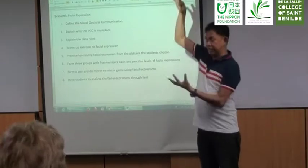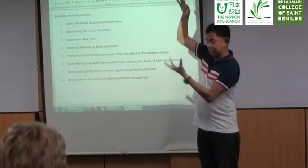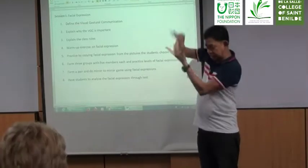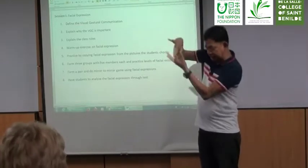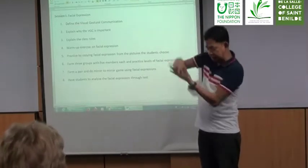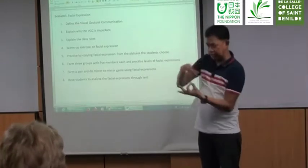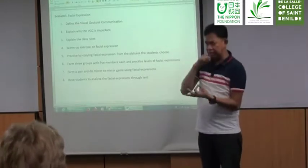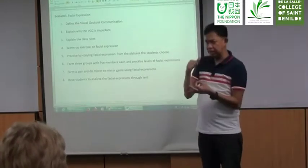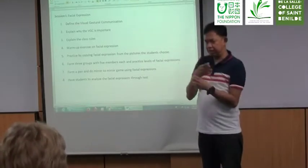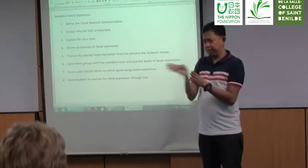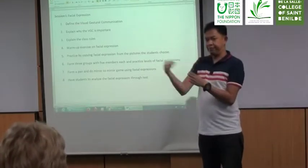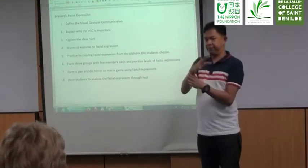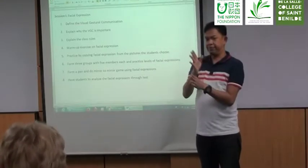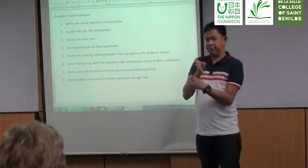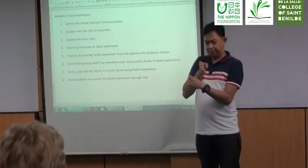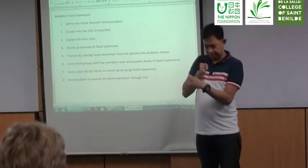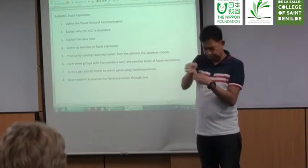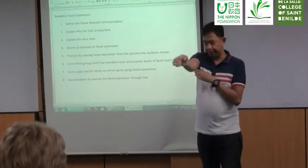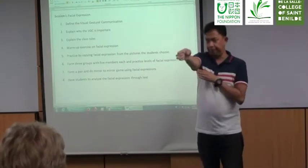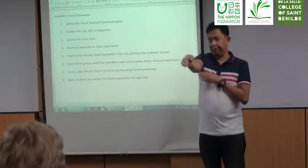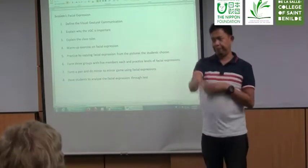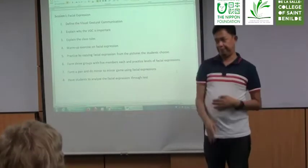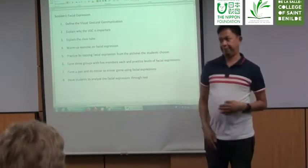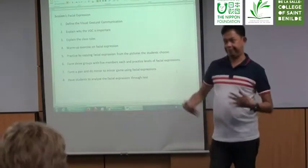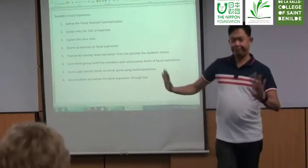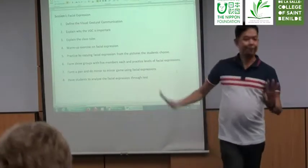and then modifiers,